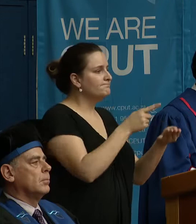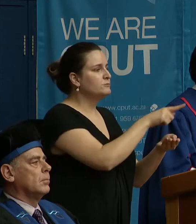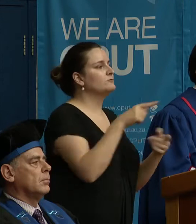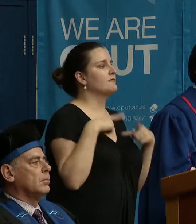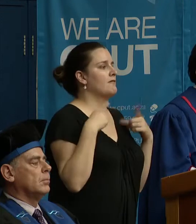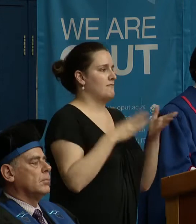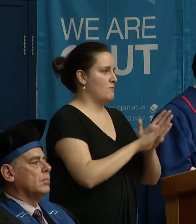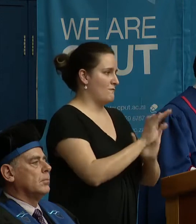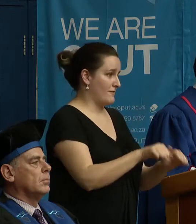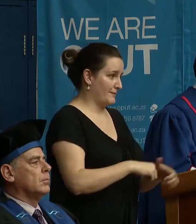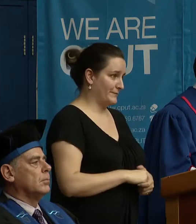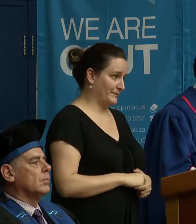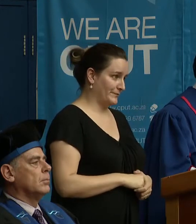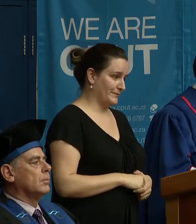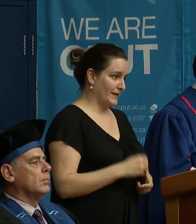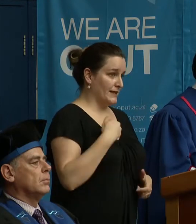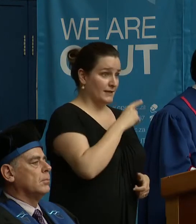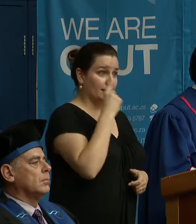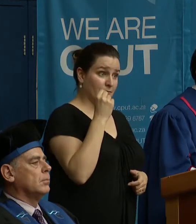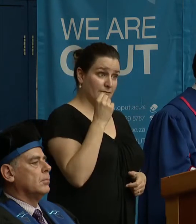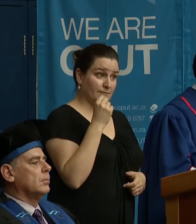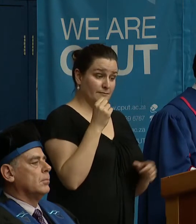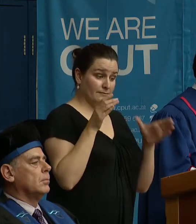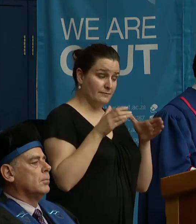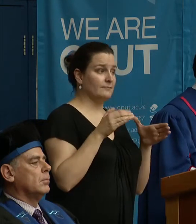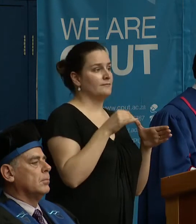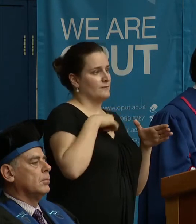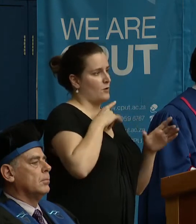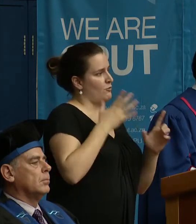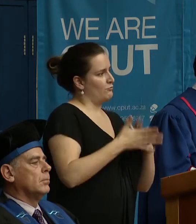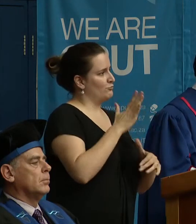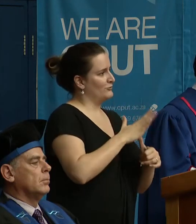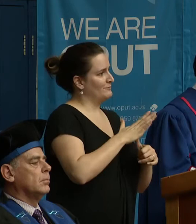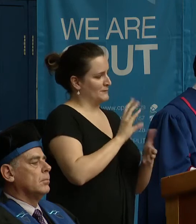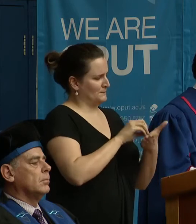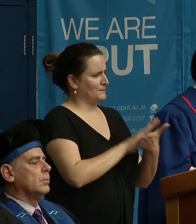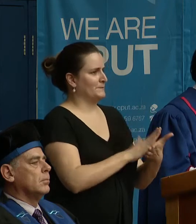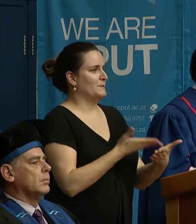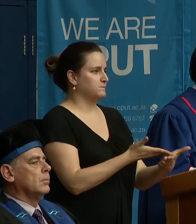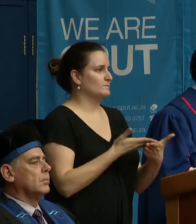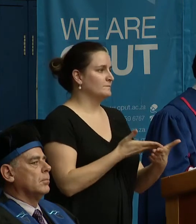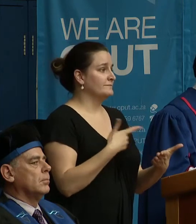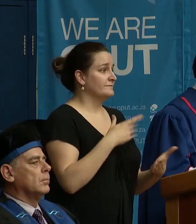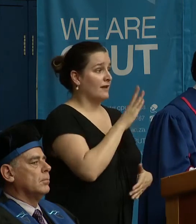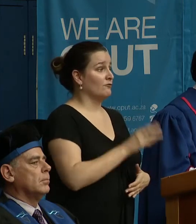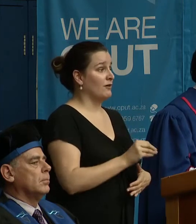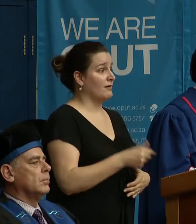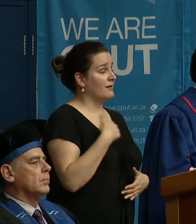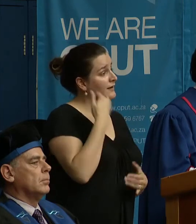lives. Our name embodies the principles that we believe in and strive towards: African